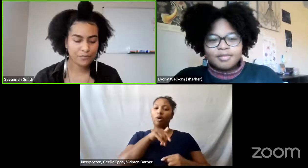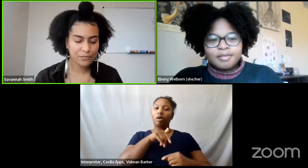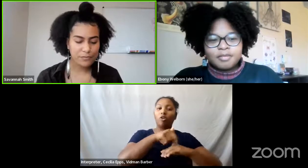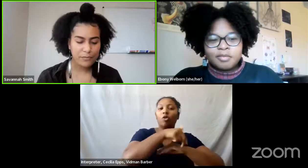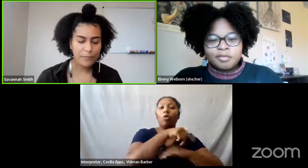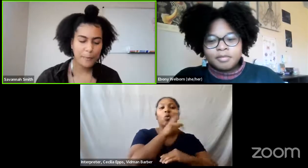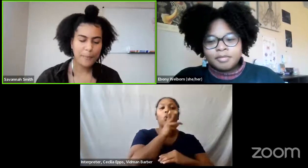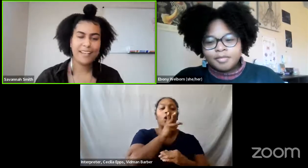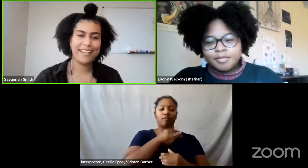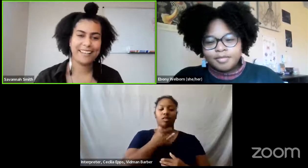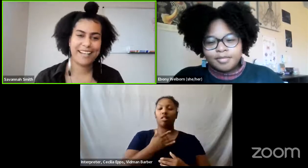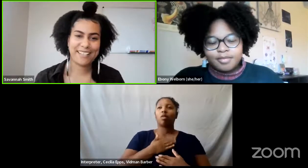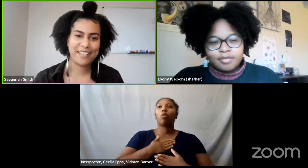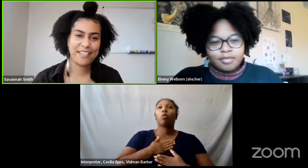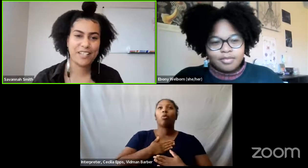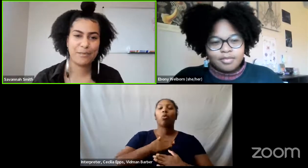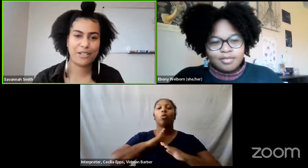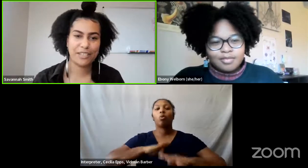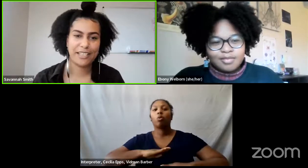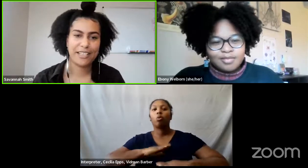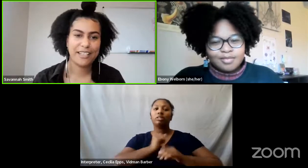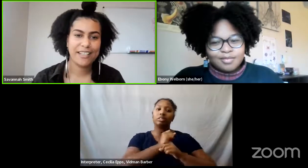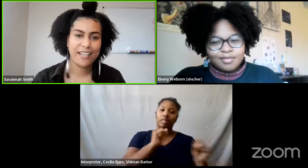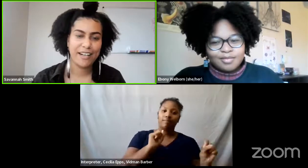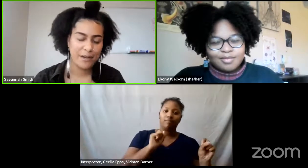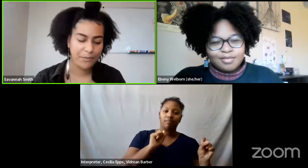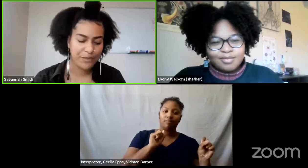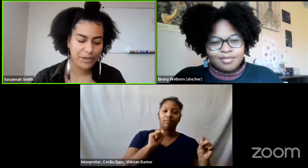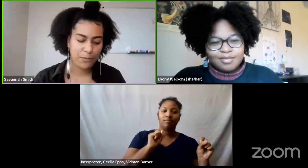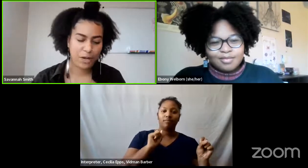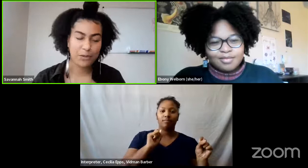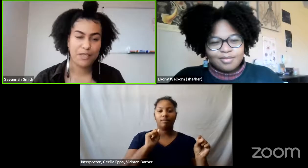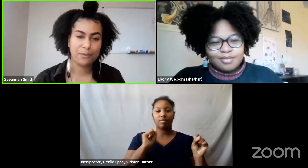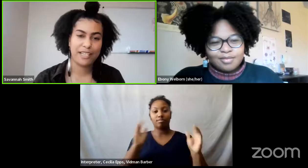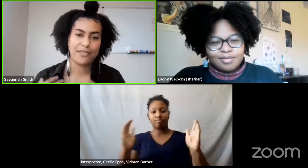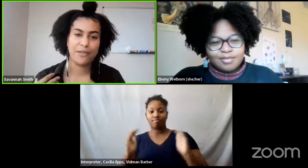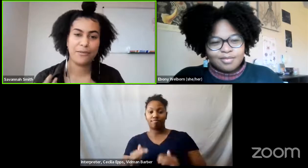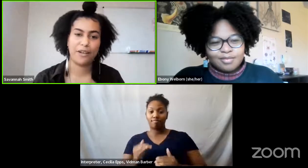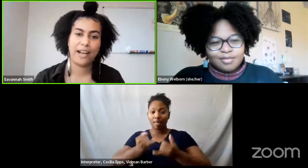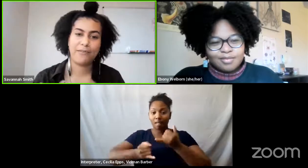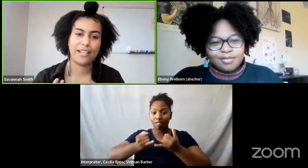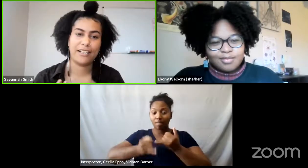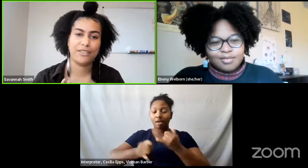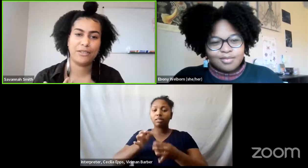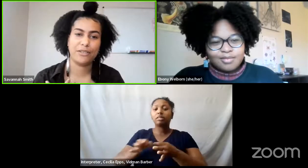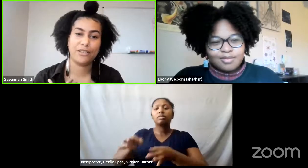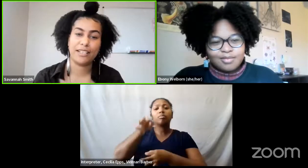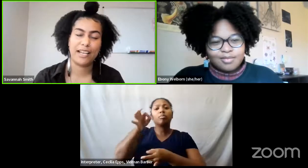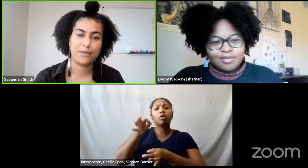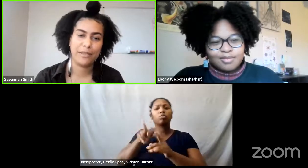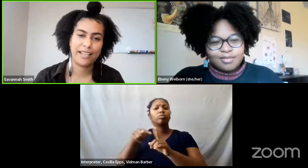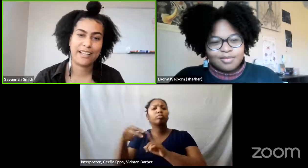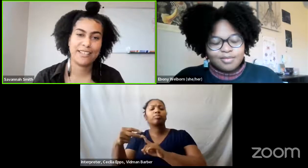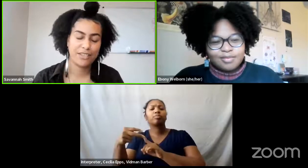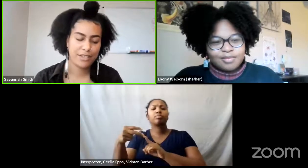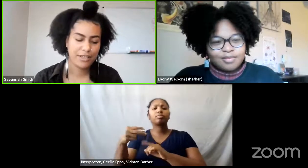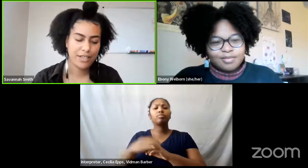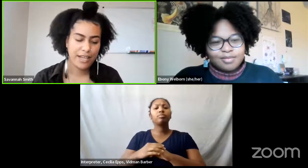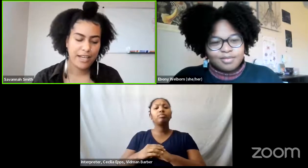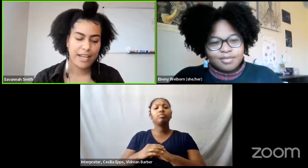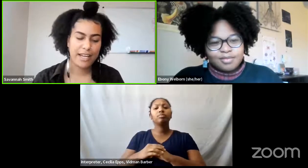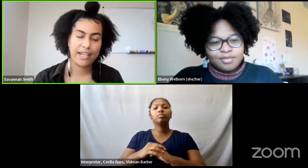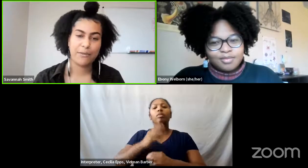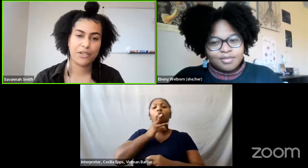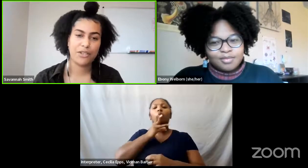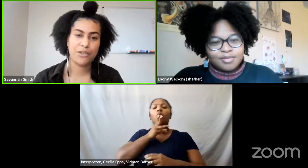being. And lastly, spiritually, water was a place for Africans to connect with